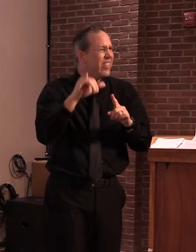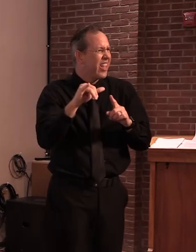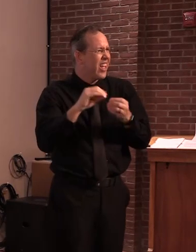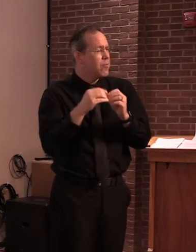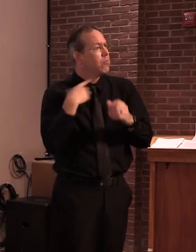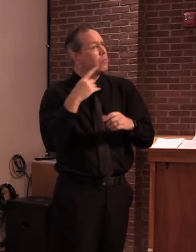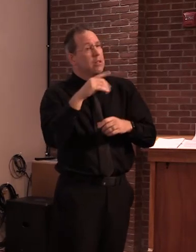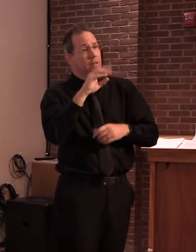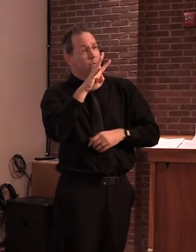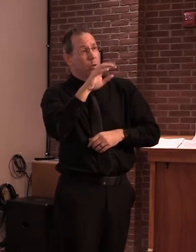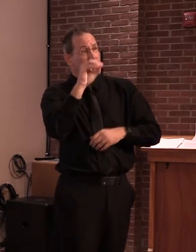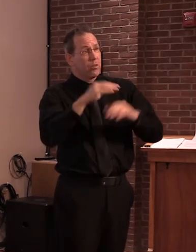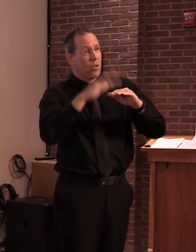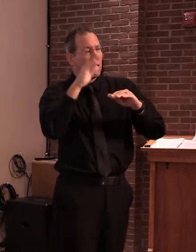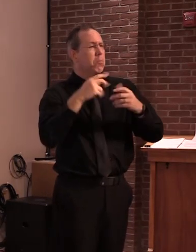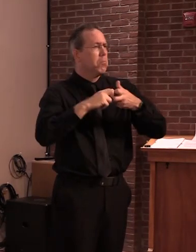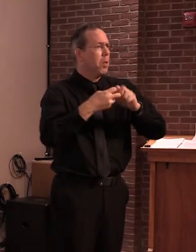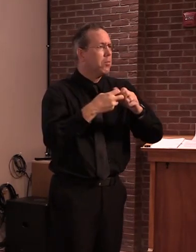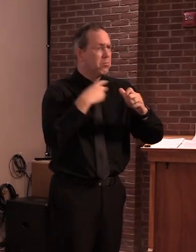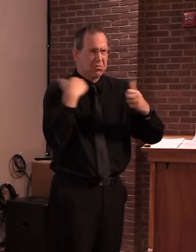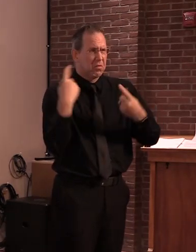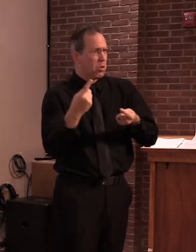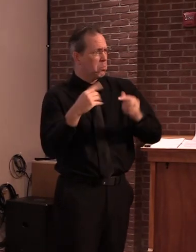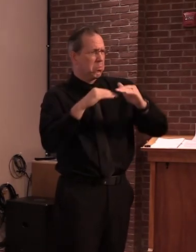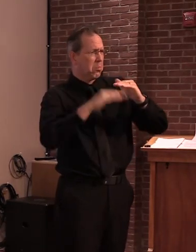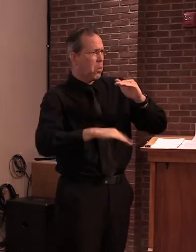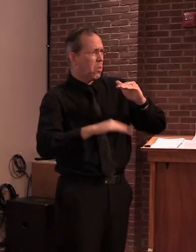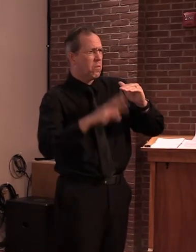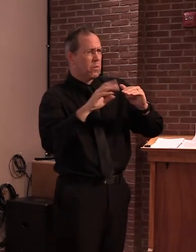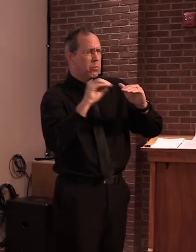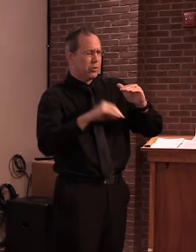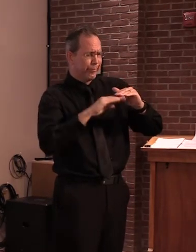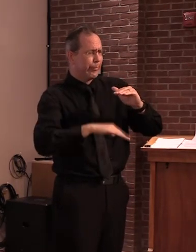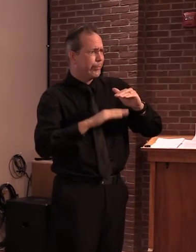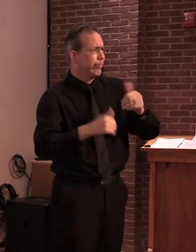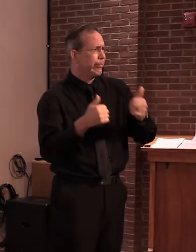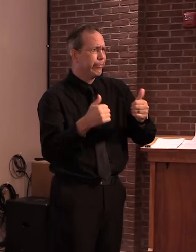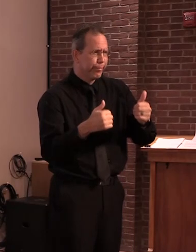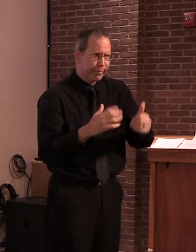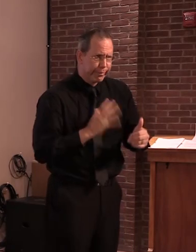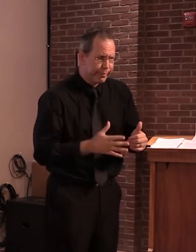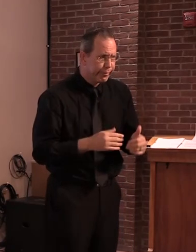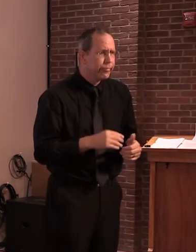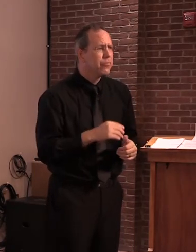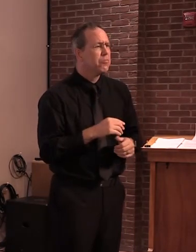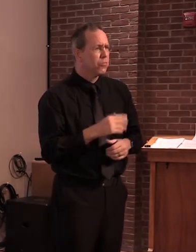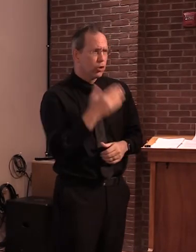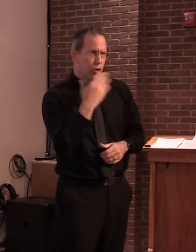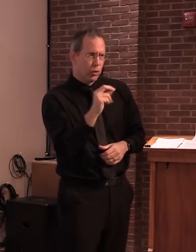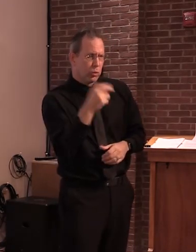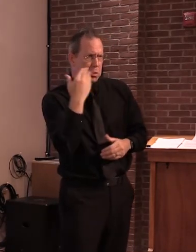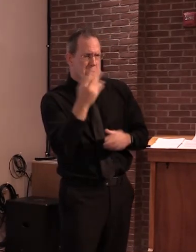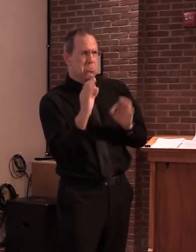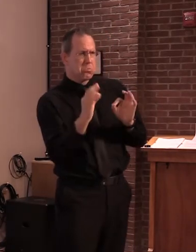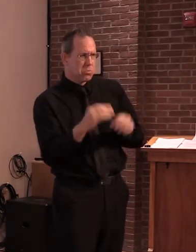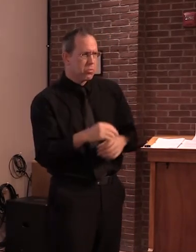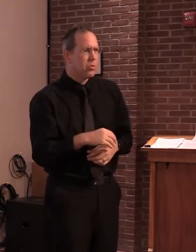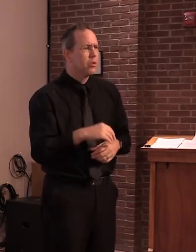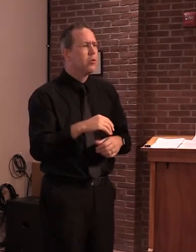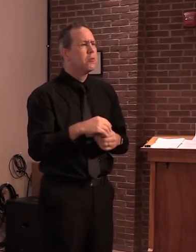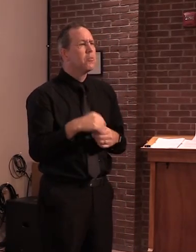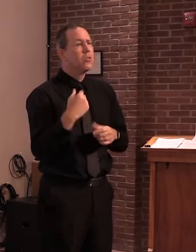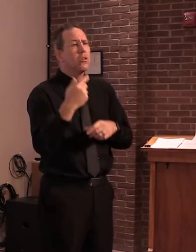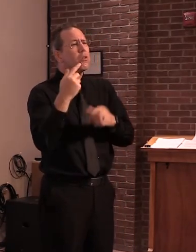and again, is particularly good news when considering that this is an early warning flag. Vermont's 3 and 7 day viral growth rates